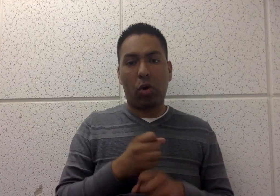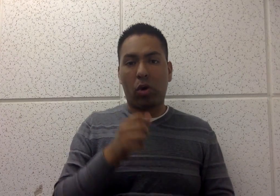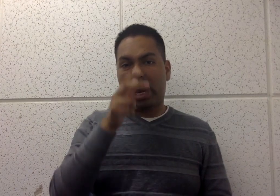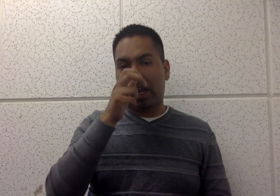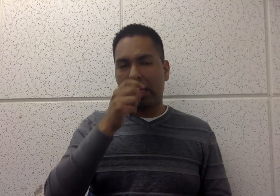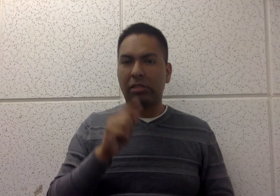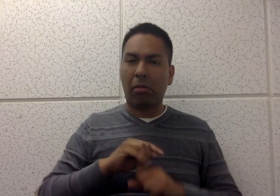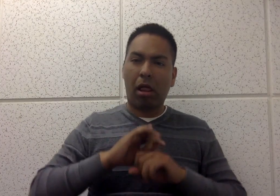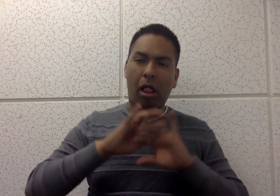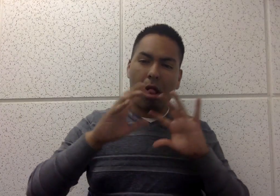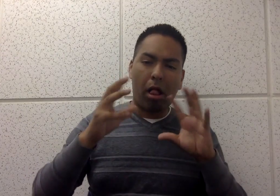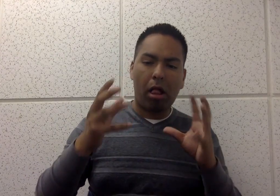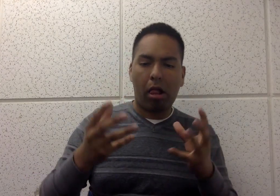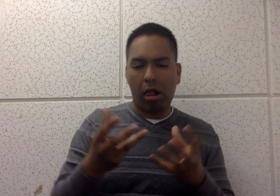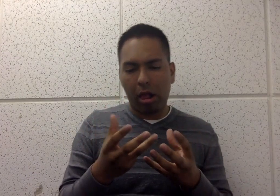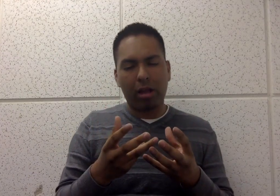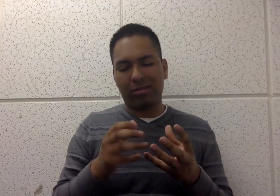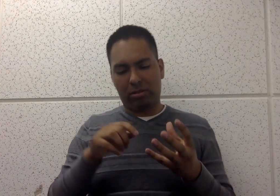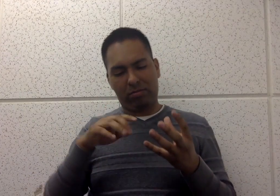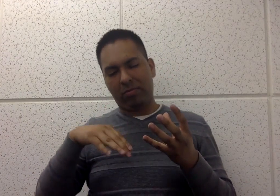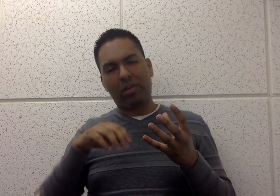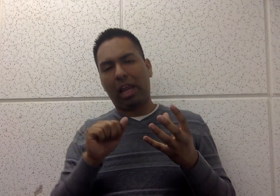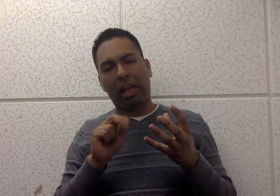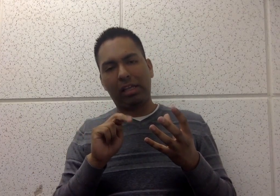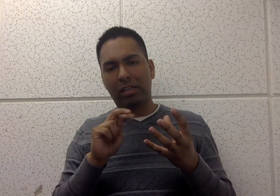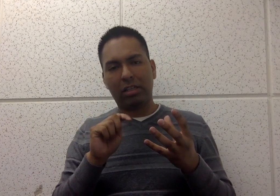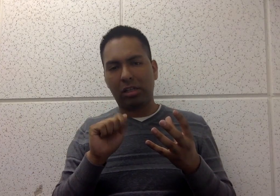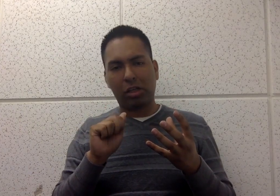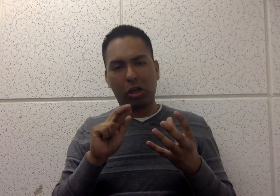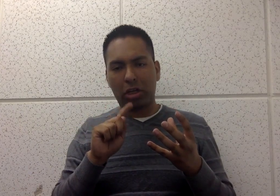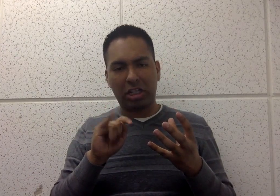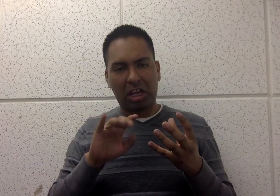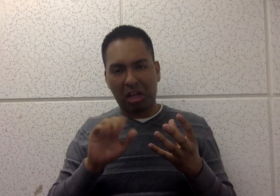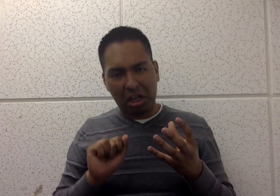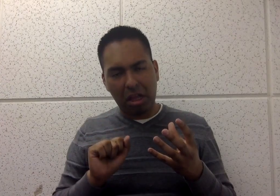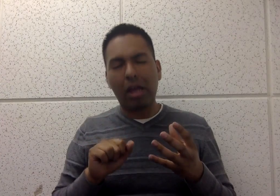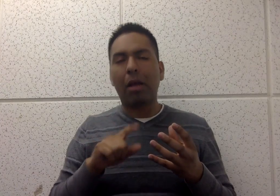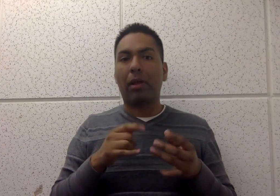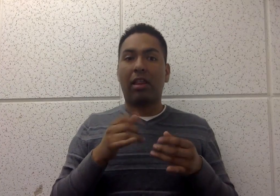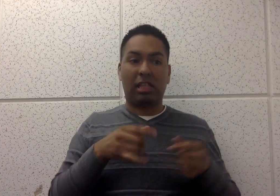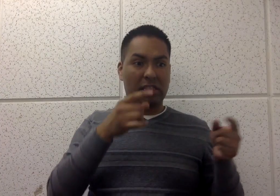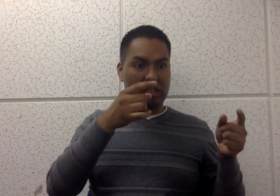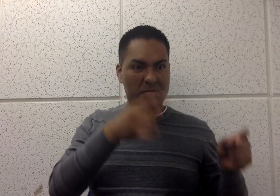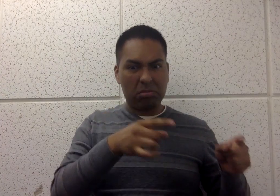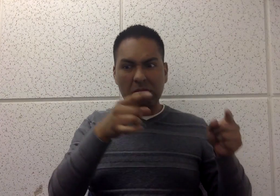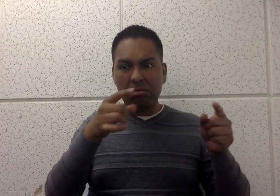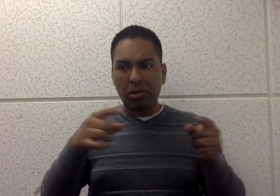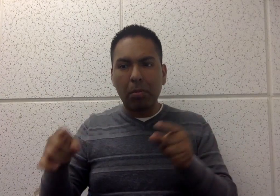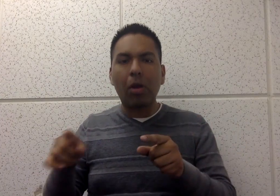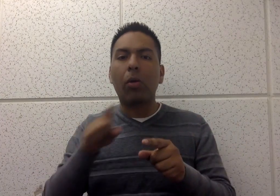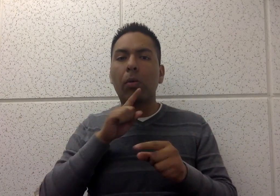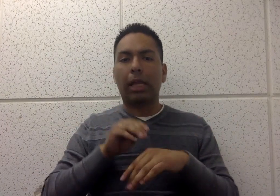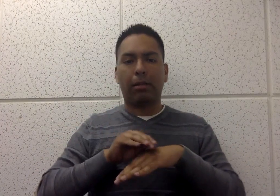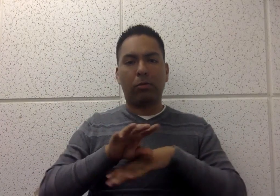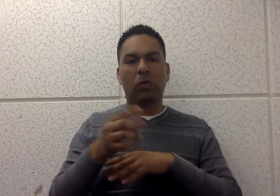clearly successful enough that this pattern of haphazard contacts in the aggregate produces something that allows ants to make